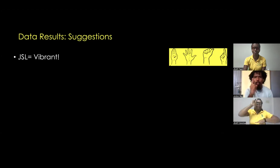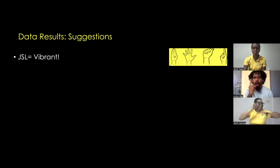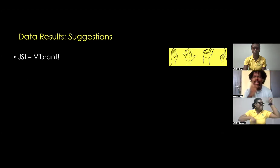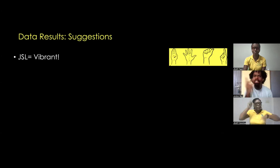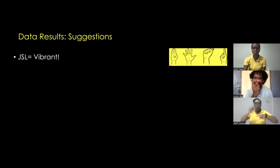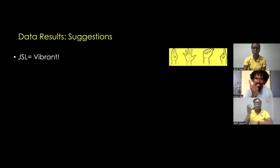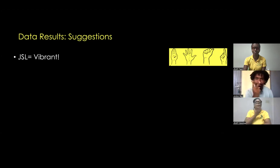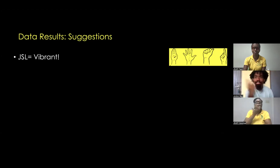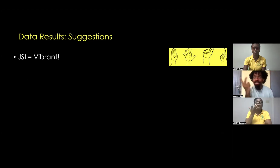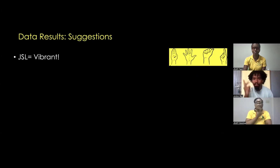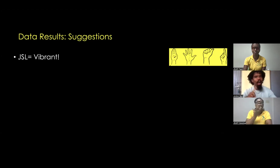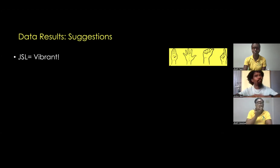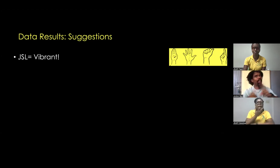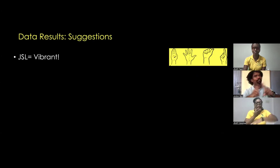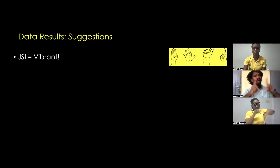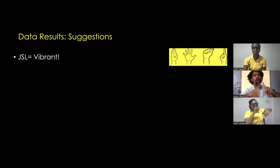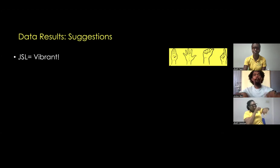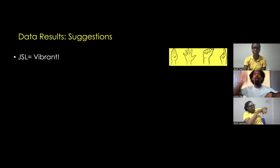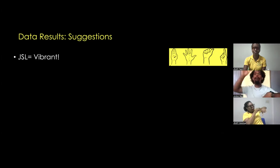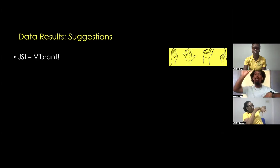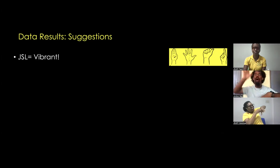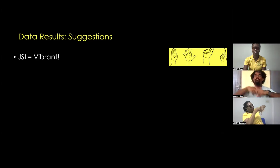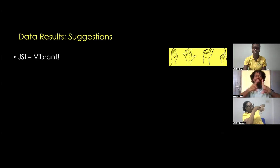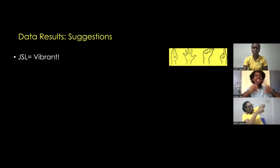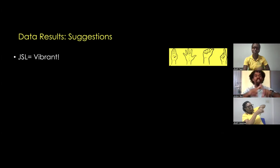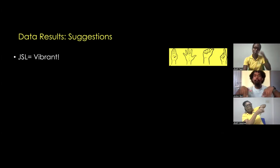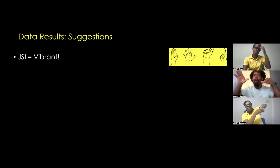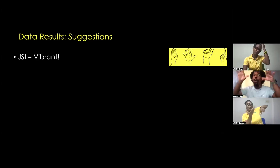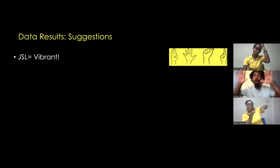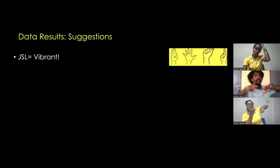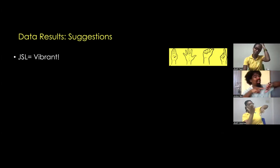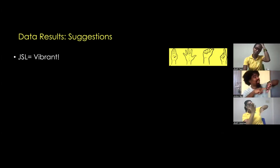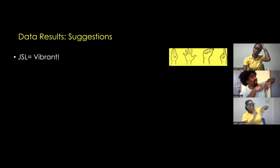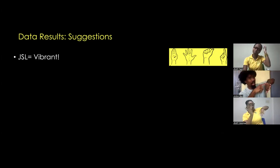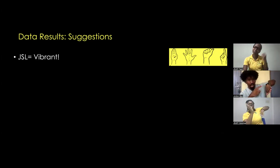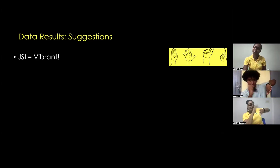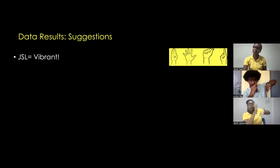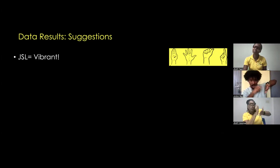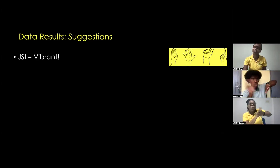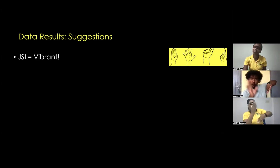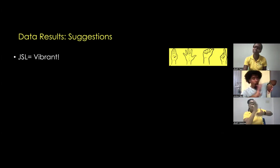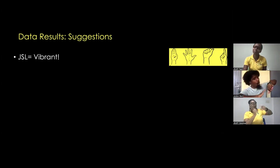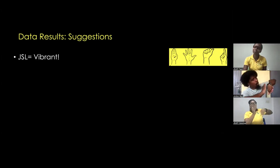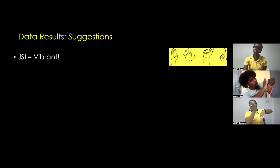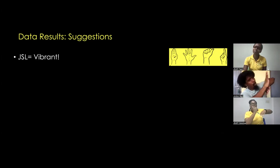few similarities, but the variations and the vibrancy,